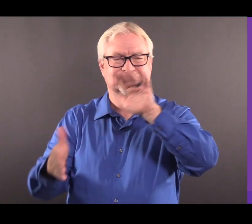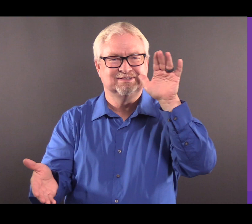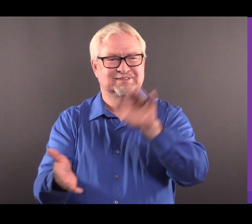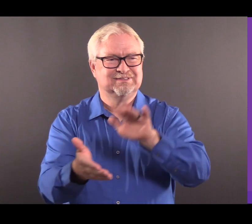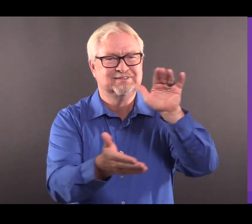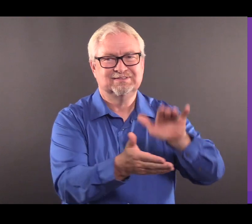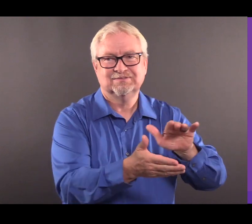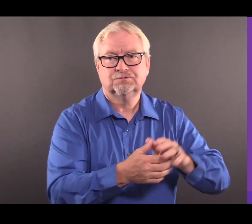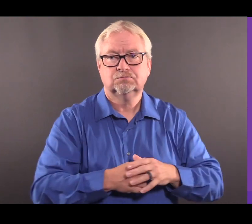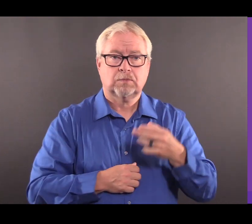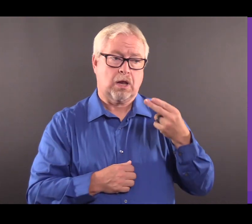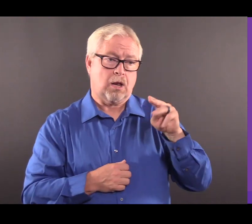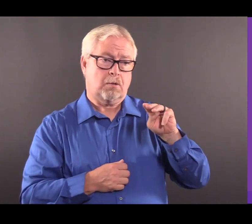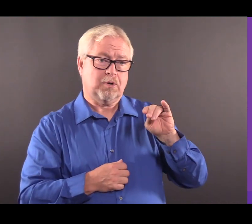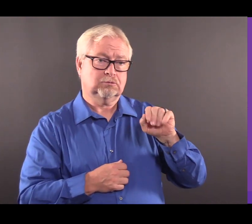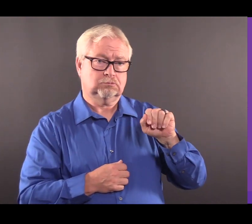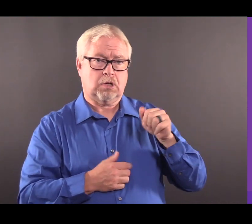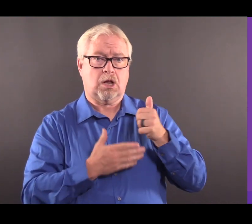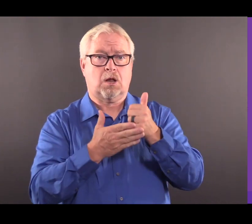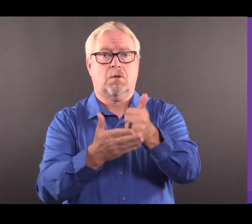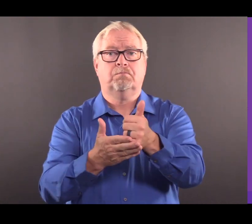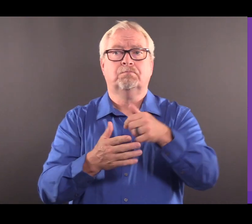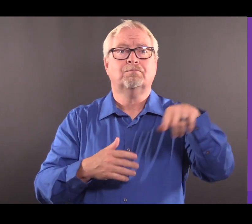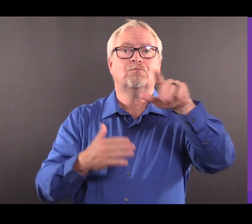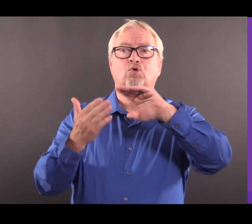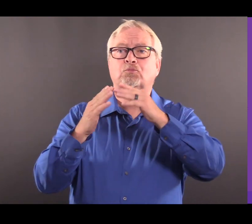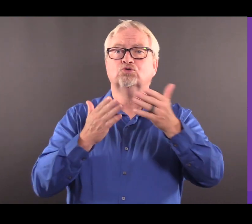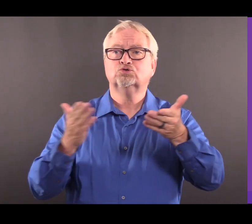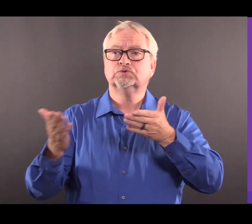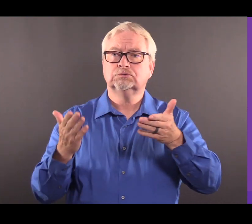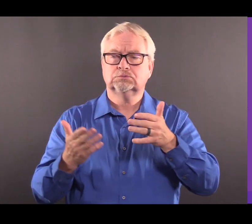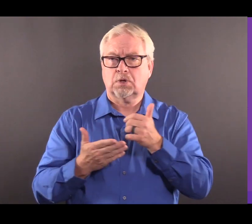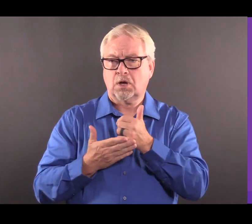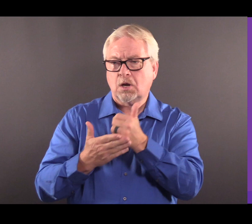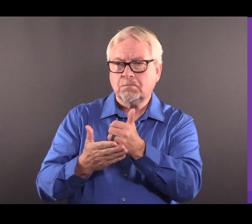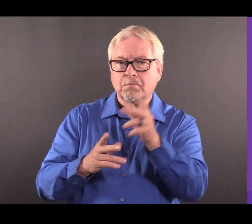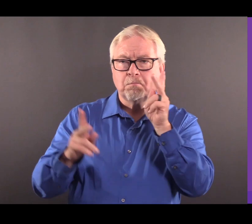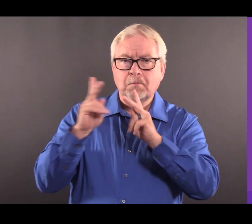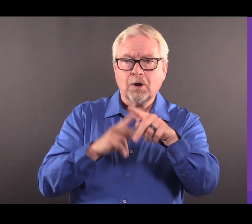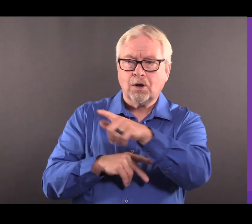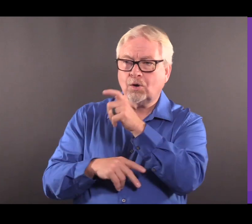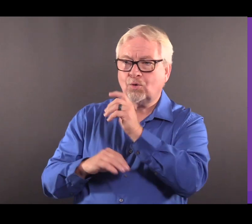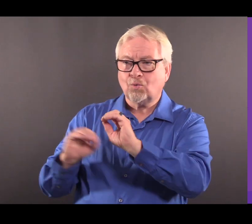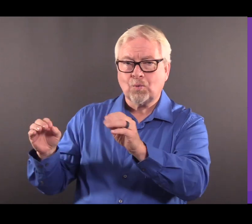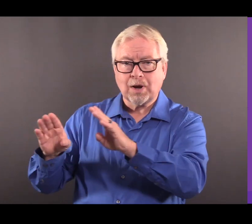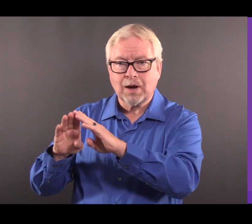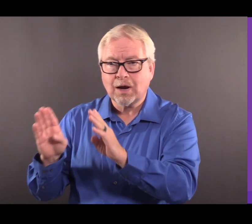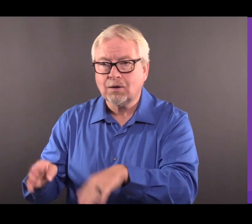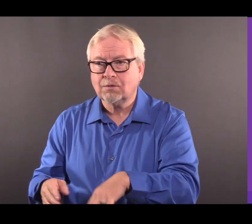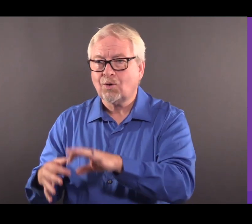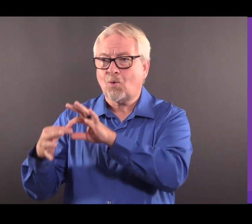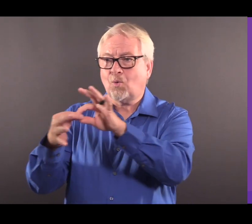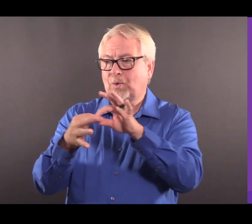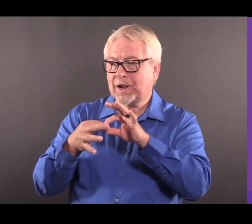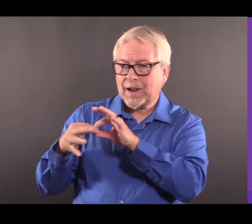in communities. HMIS assists agencies providing services to people who